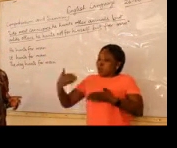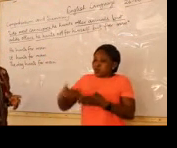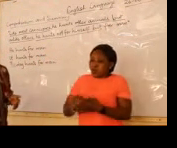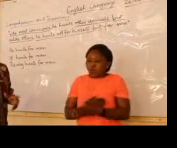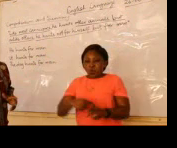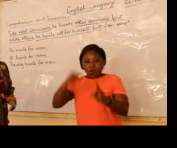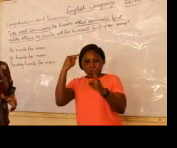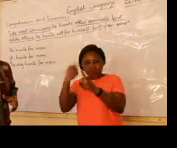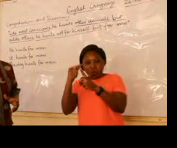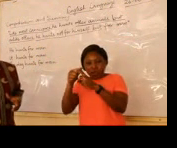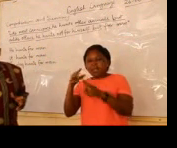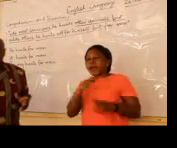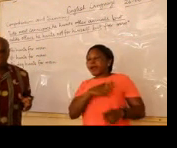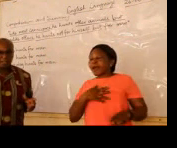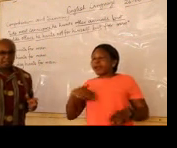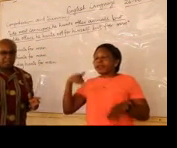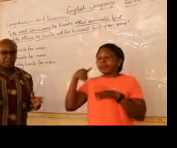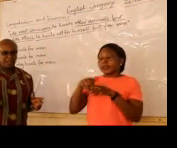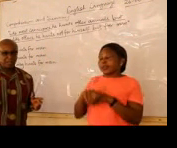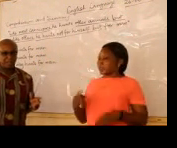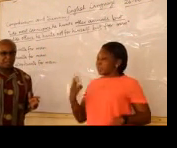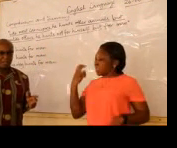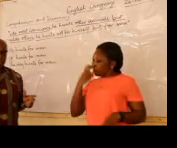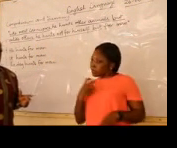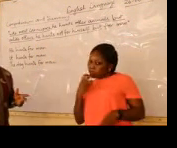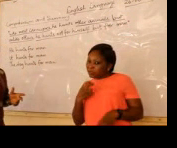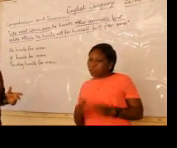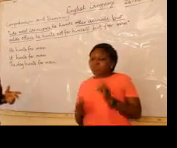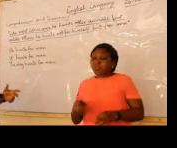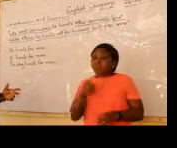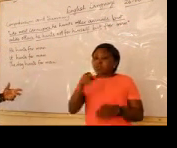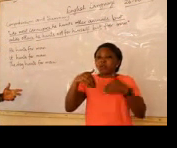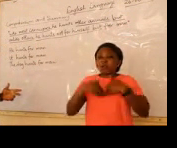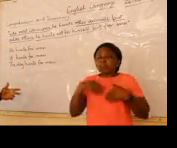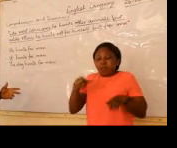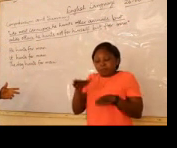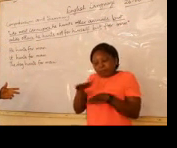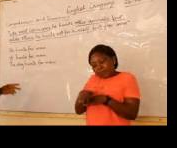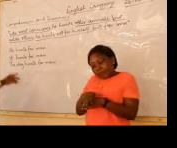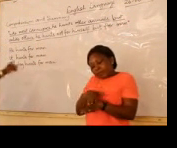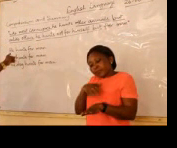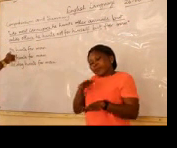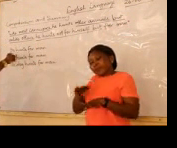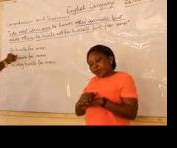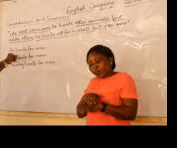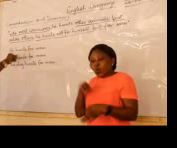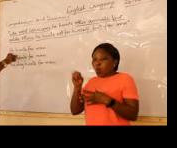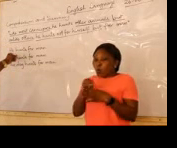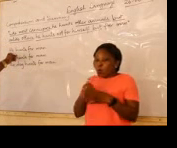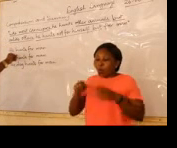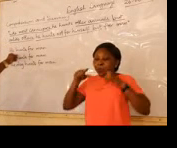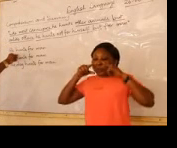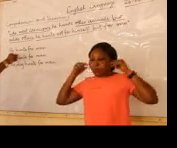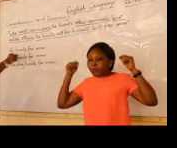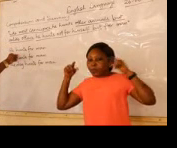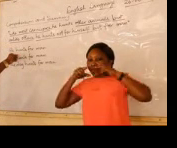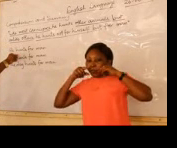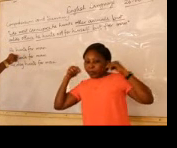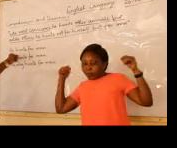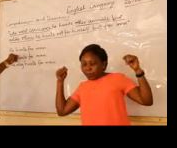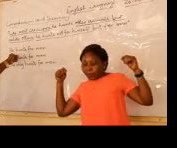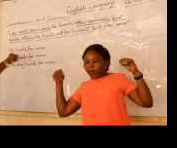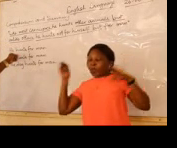a pet that's a dog or cat, any of them, you can use he or